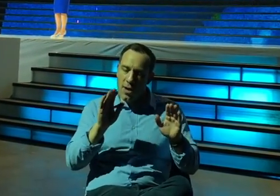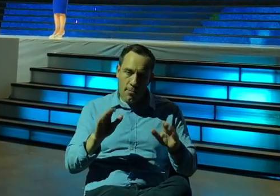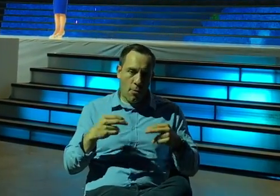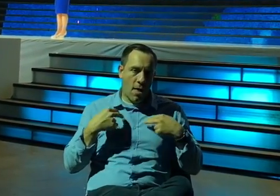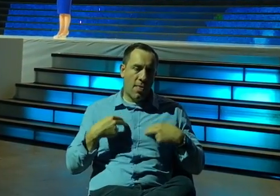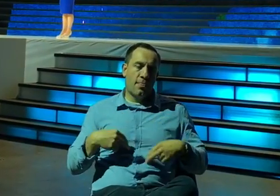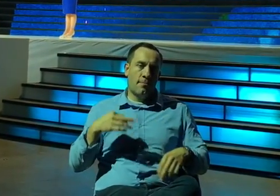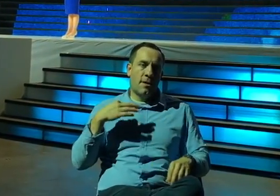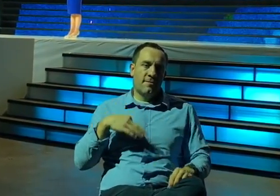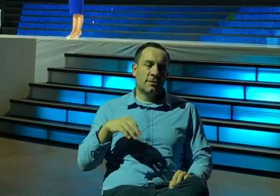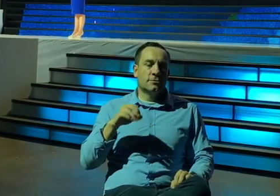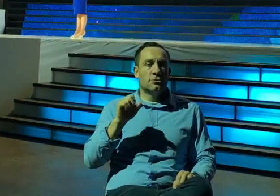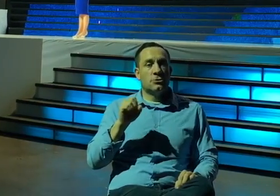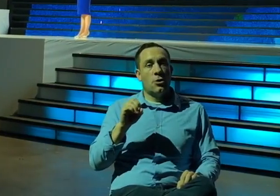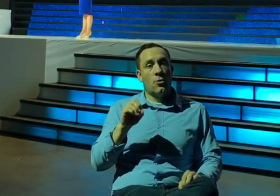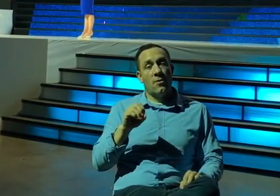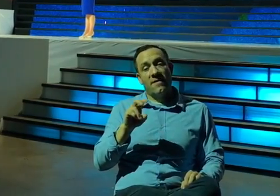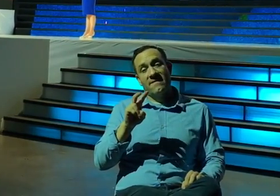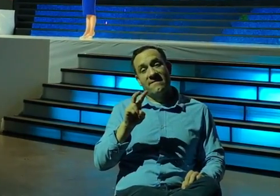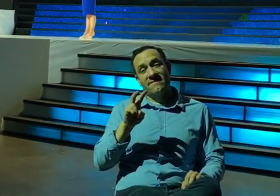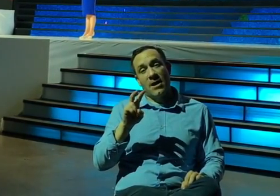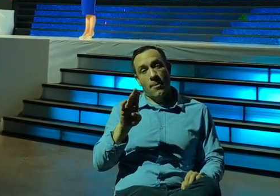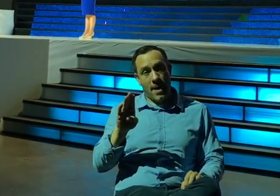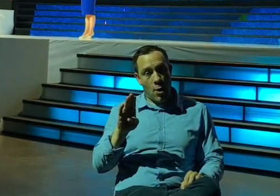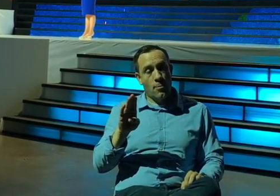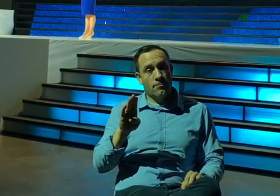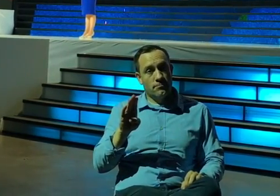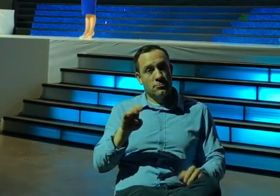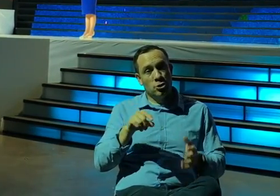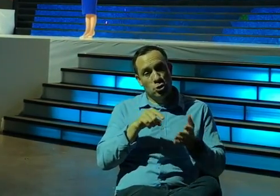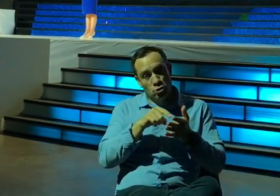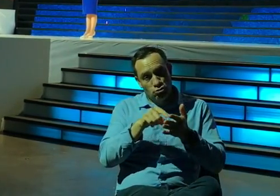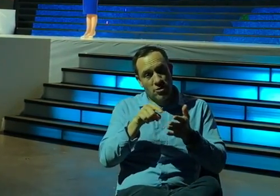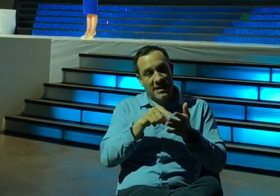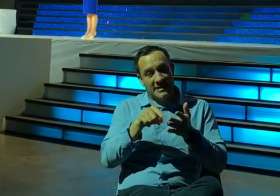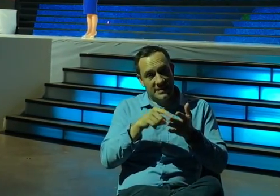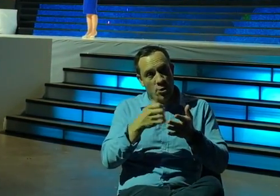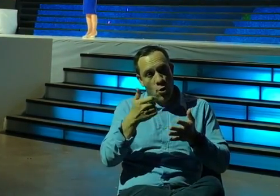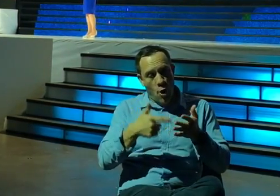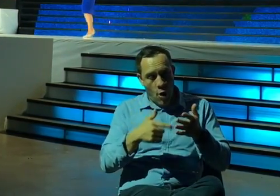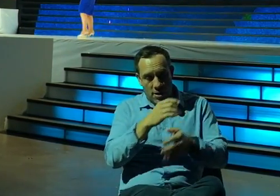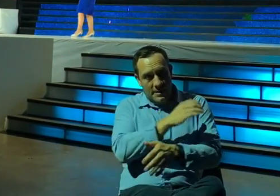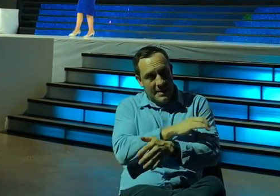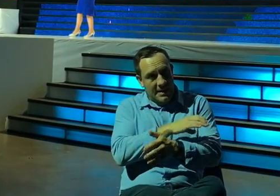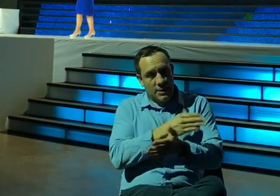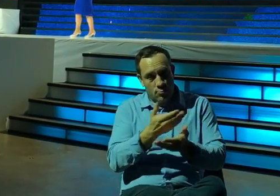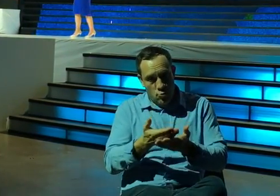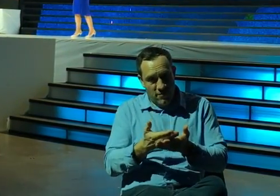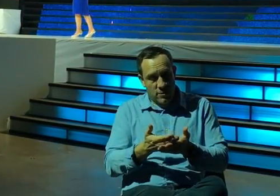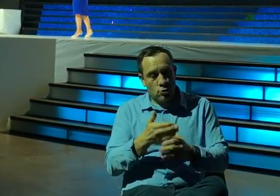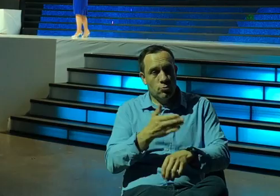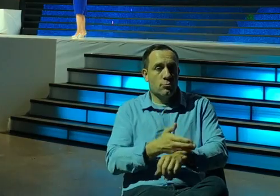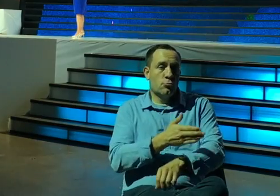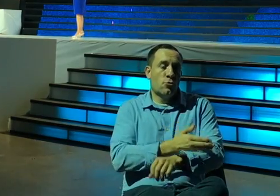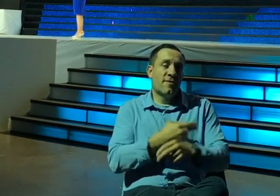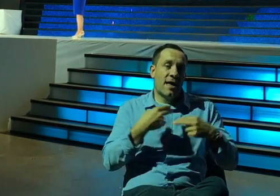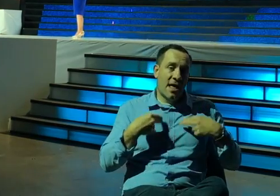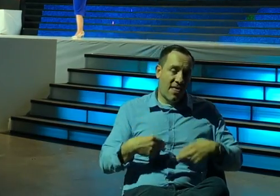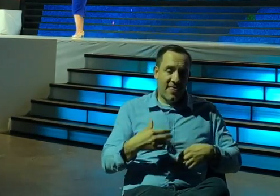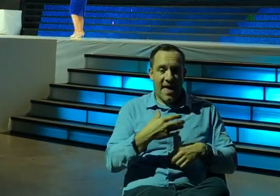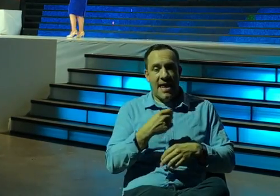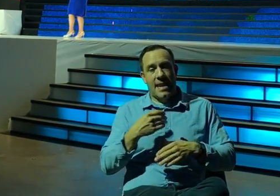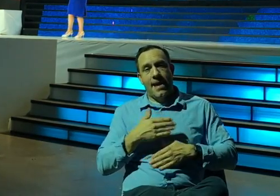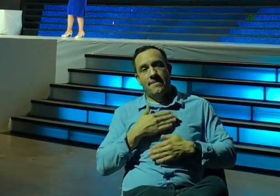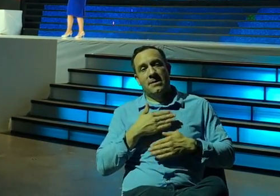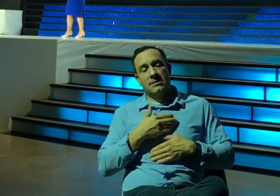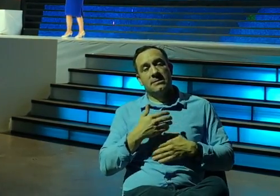benefits. So VitalBiome strains are clinically studied to improve both your health and your happiness. It